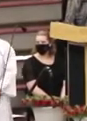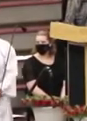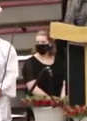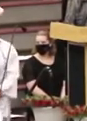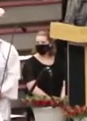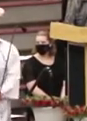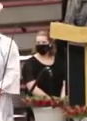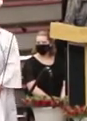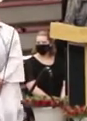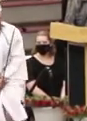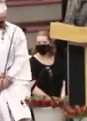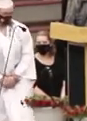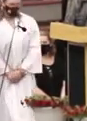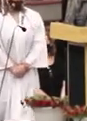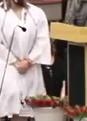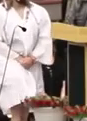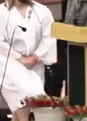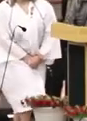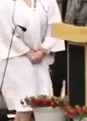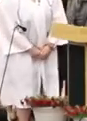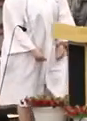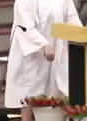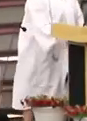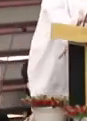Janelle Rose D'Emmanuel.